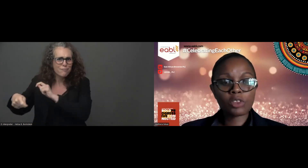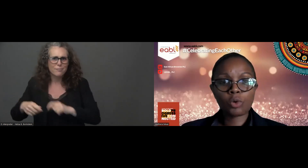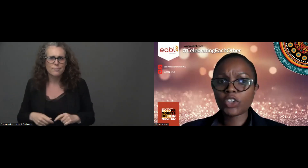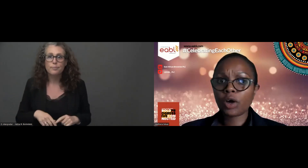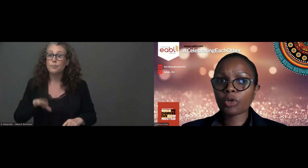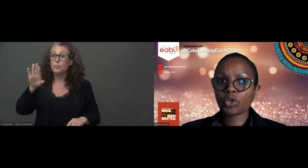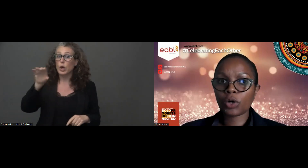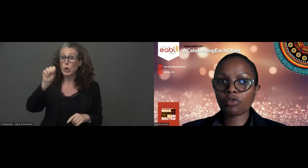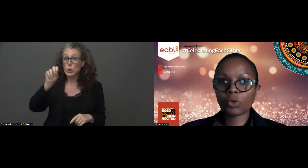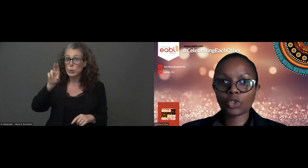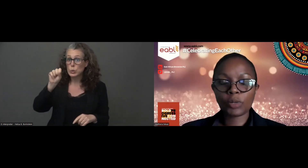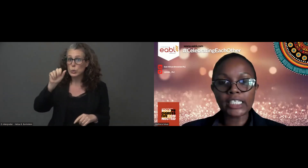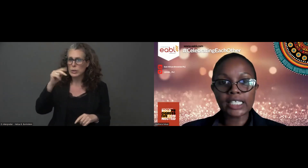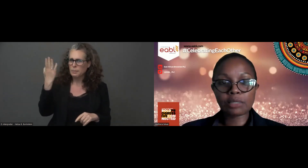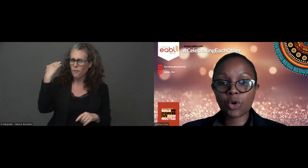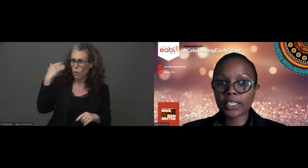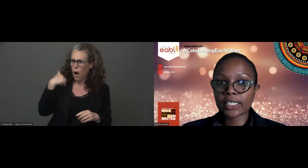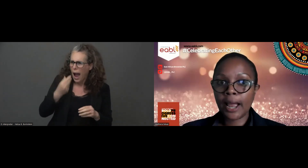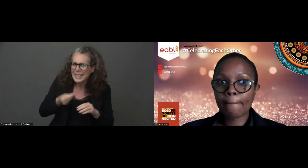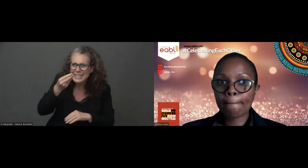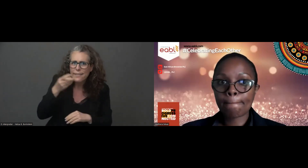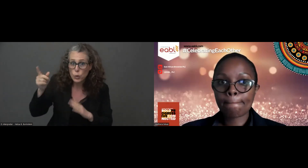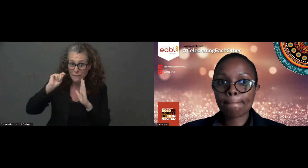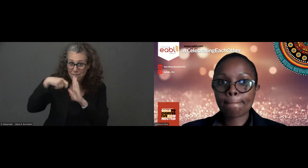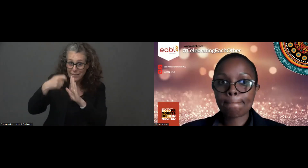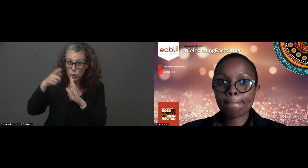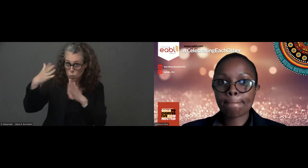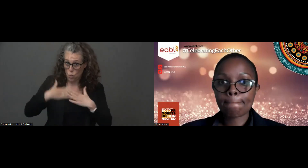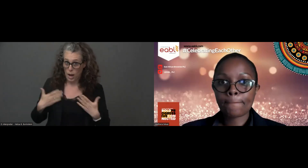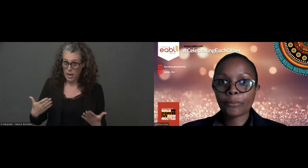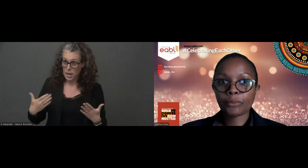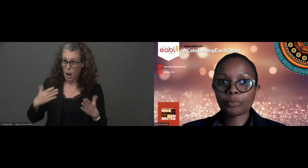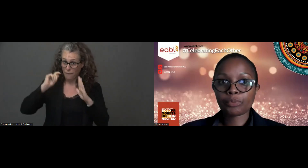had shared with you a video. I'm not sure if you want to play it at this point.